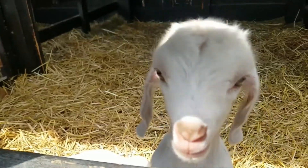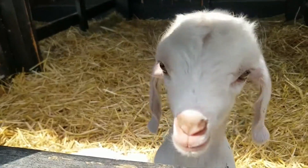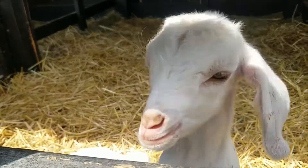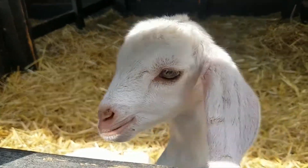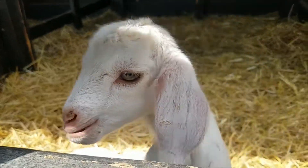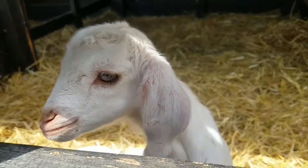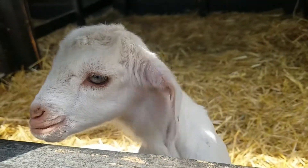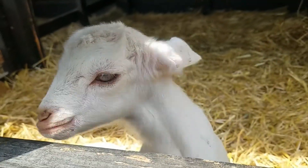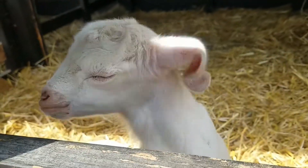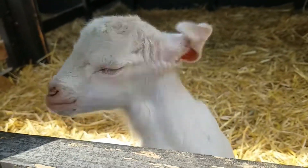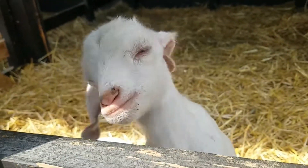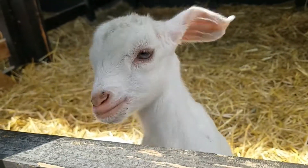Such sweetness.